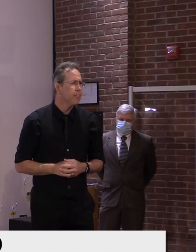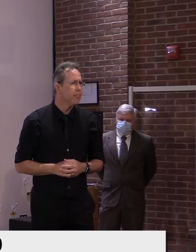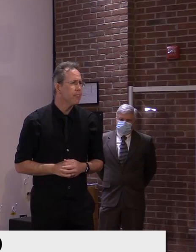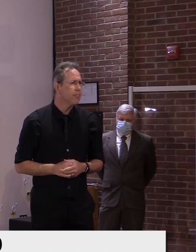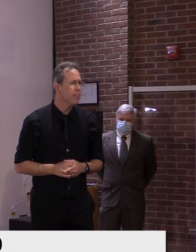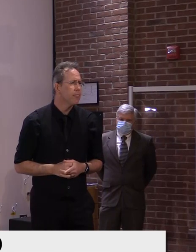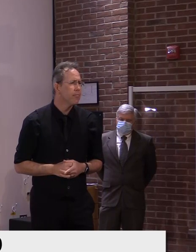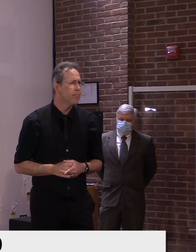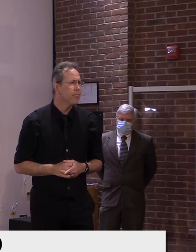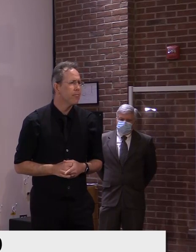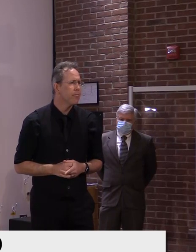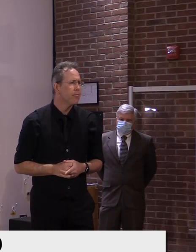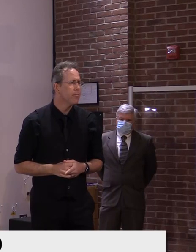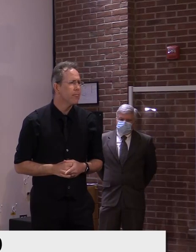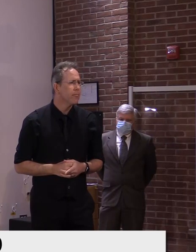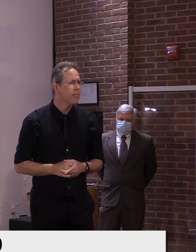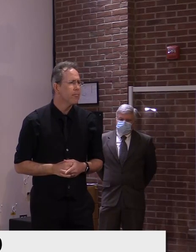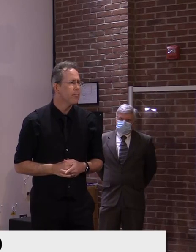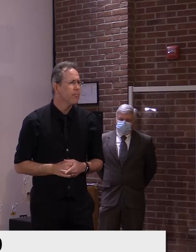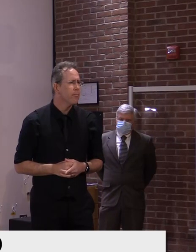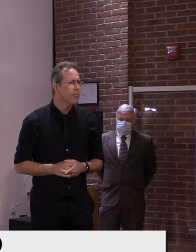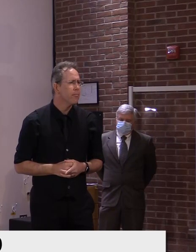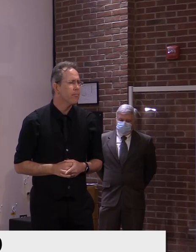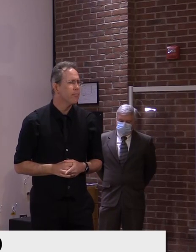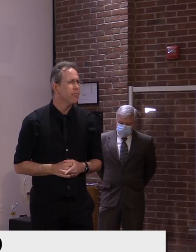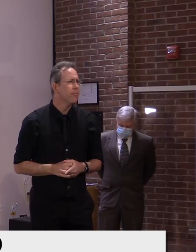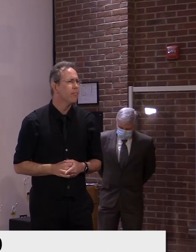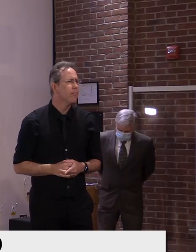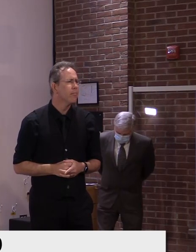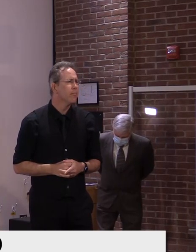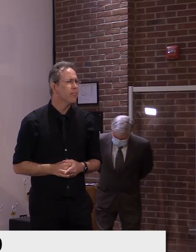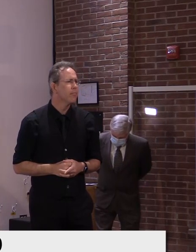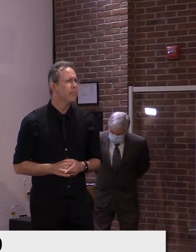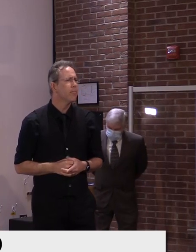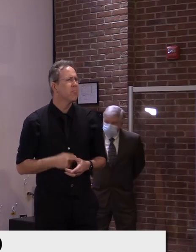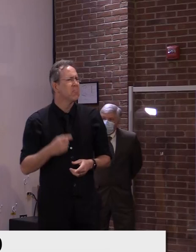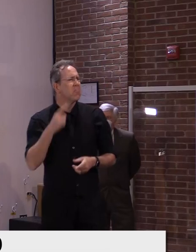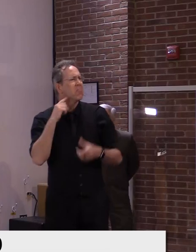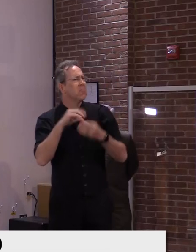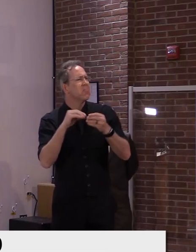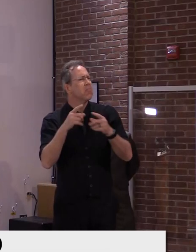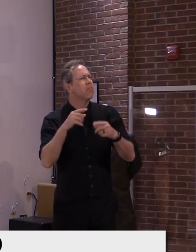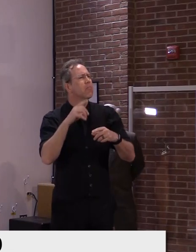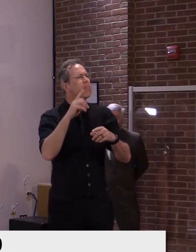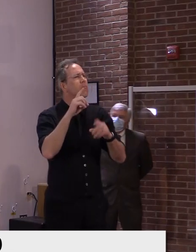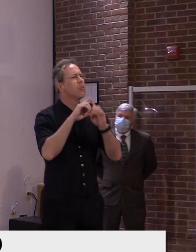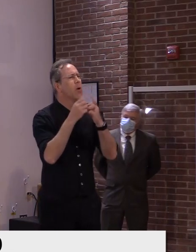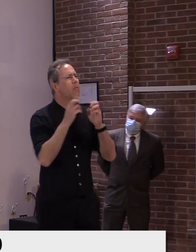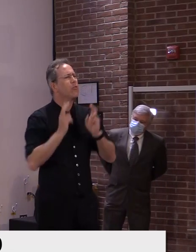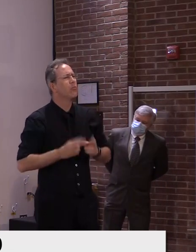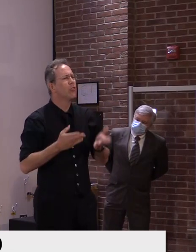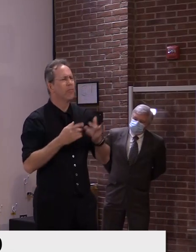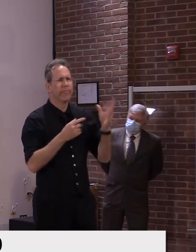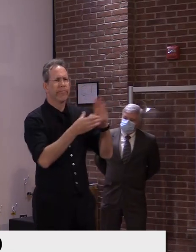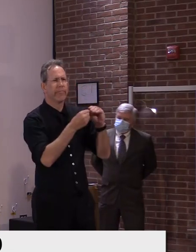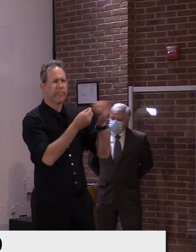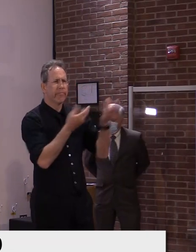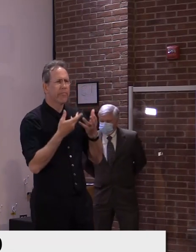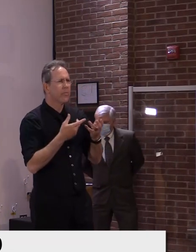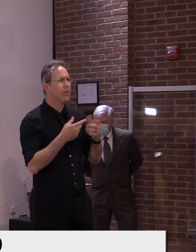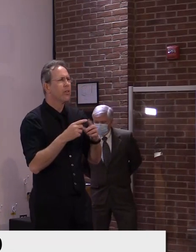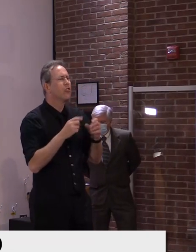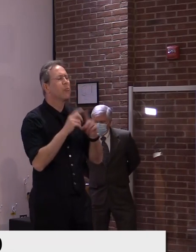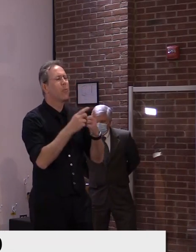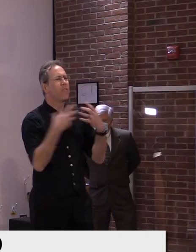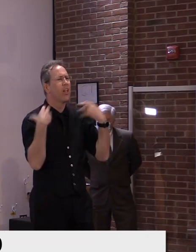it comes to the Johnson & Johnson vaccine, all of them going in the category of benign or non-serious symptoms. Were these some of the